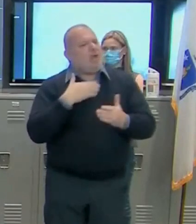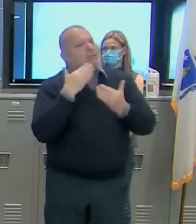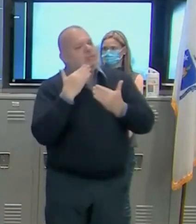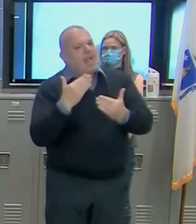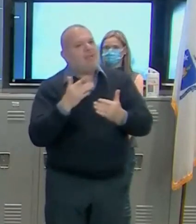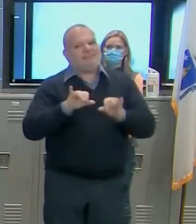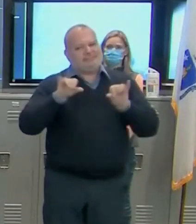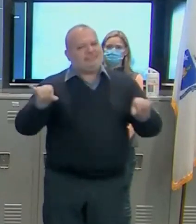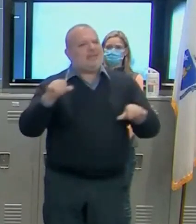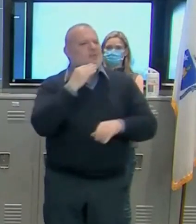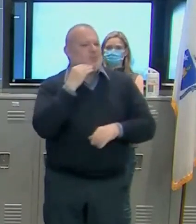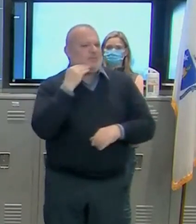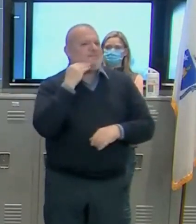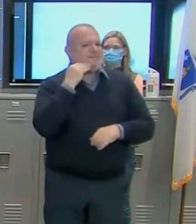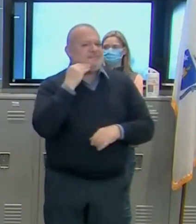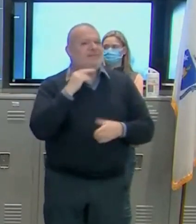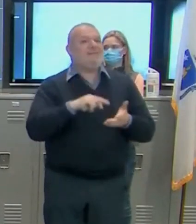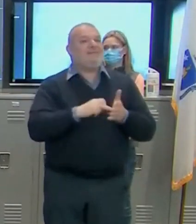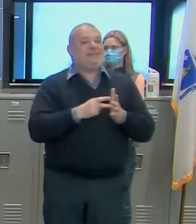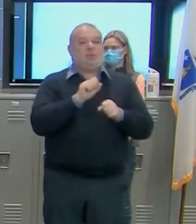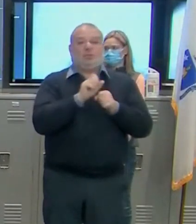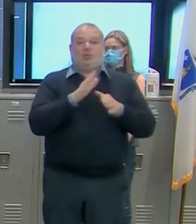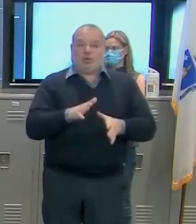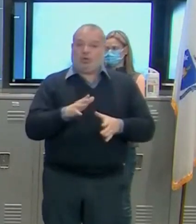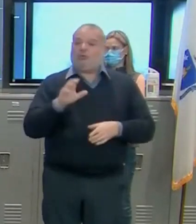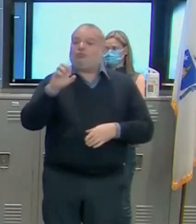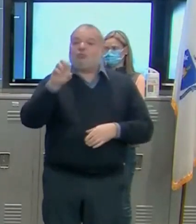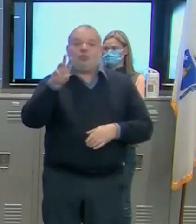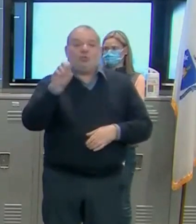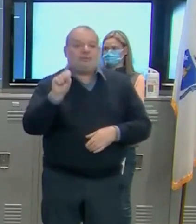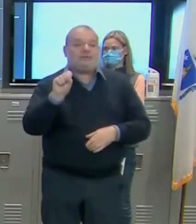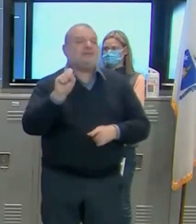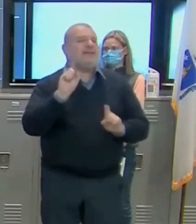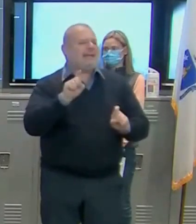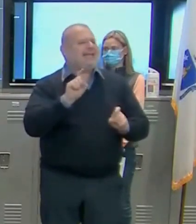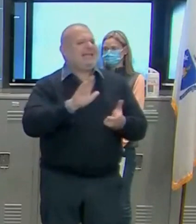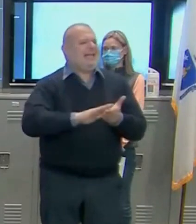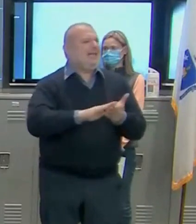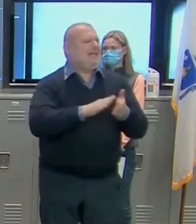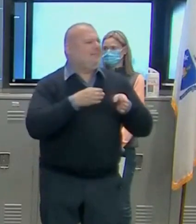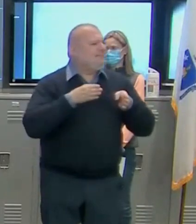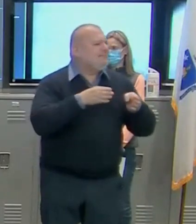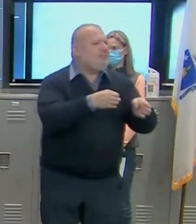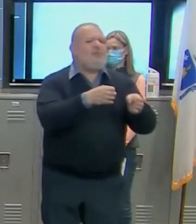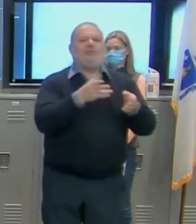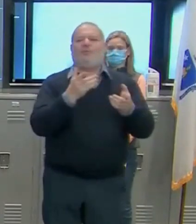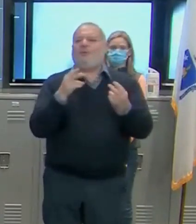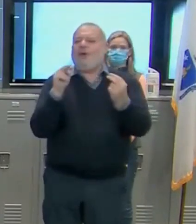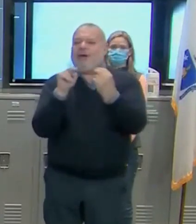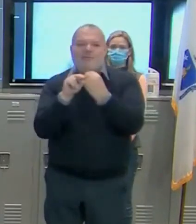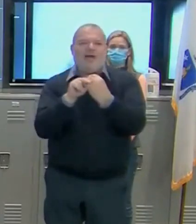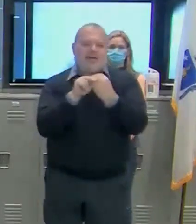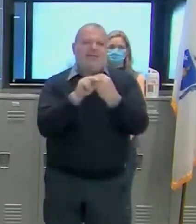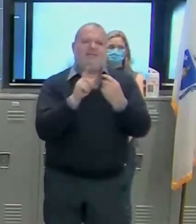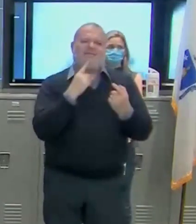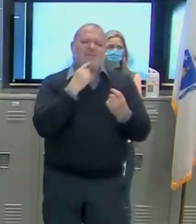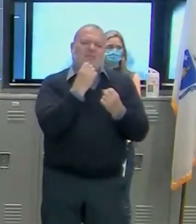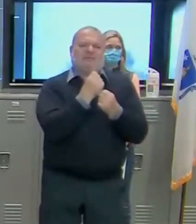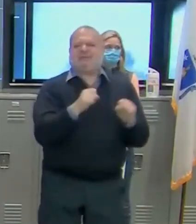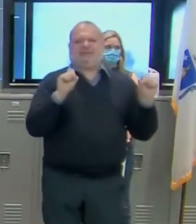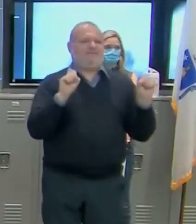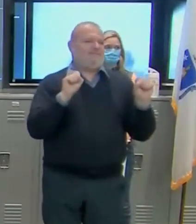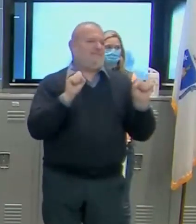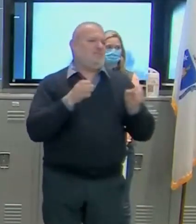crews can get out there and do what they need to do to clear the roads and make them safe and passable for everyone. But we're not out of the woods